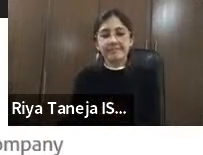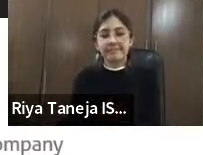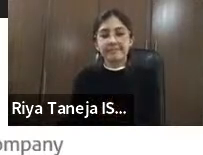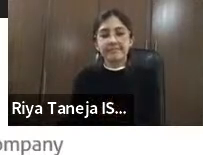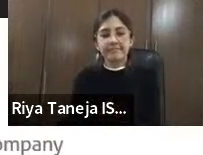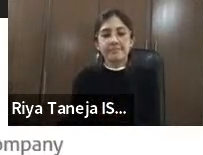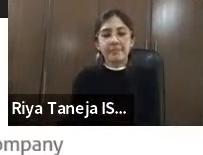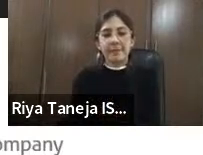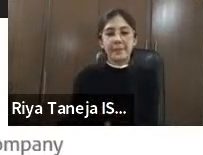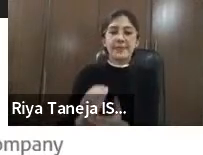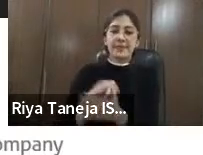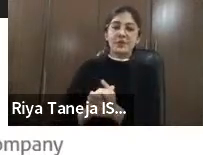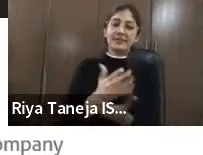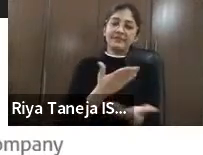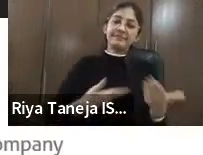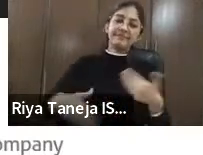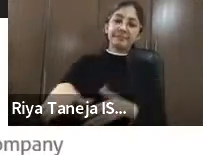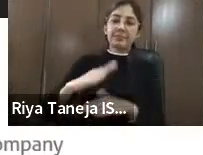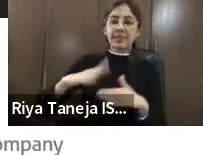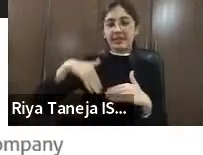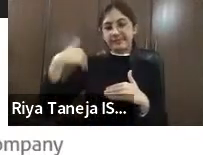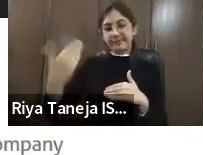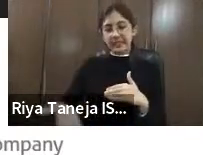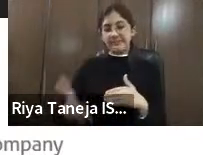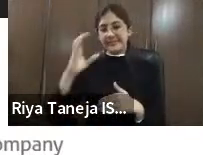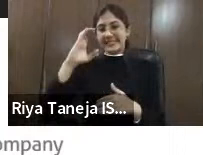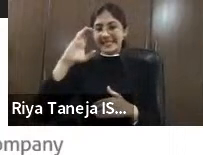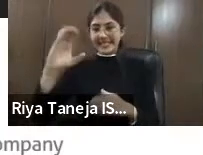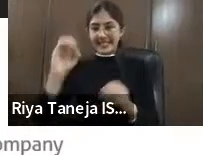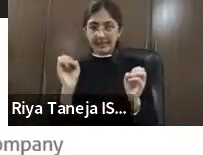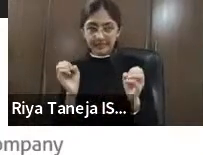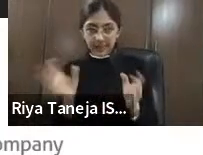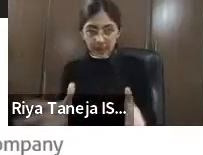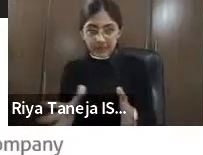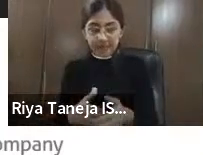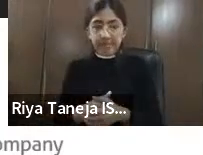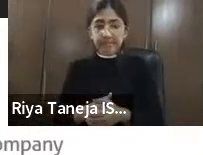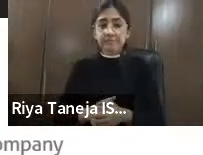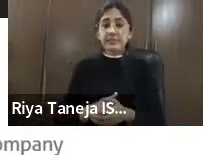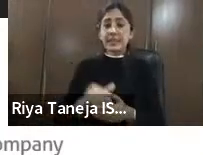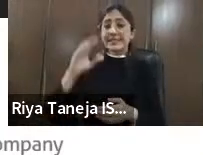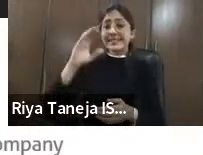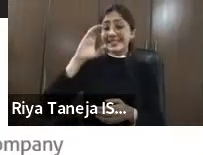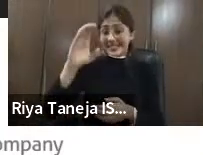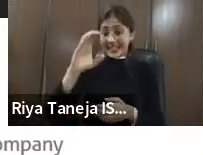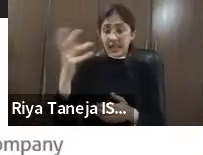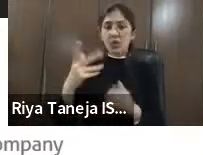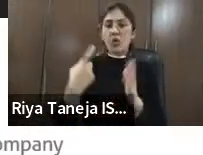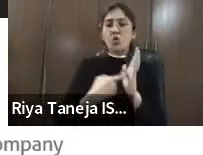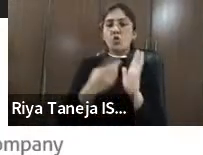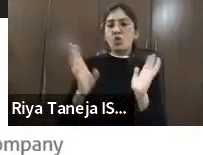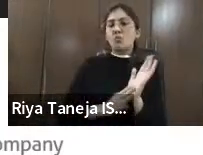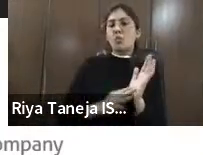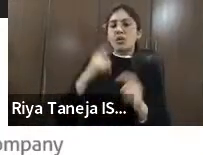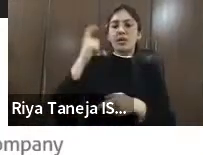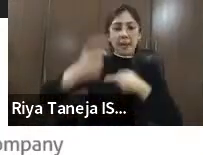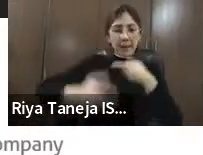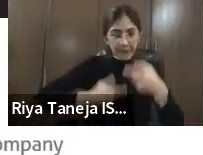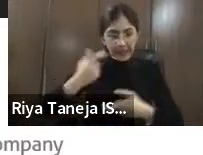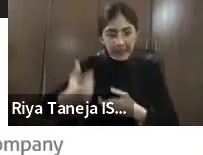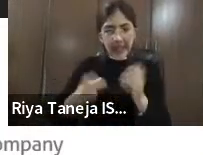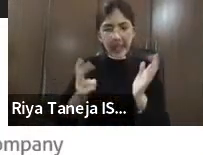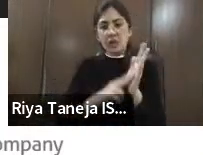Now, friends, we move on to Category C. Category C is role model companies, NGOs,